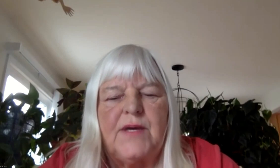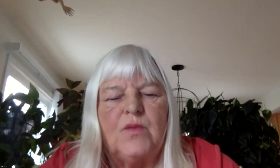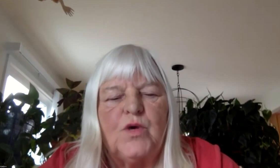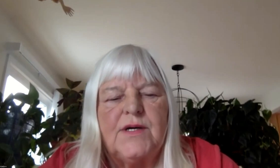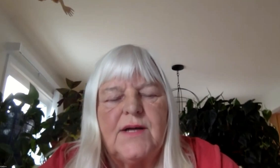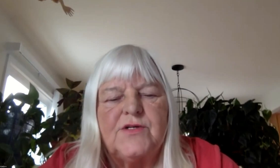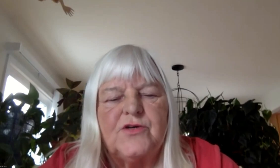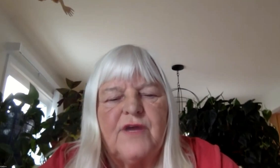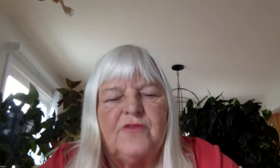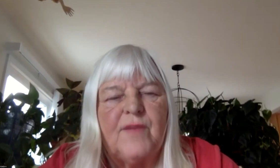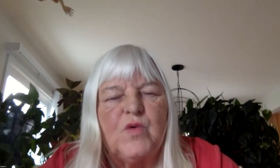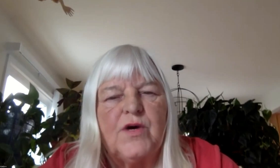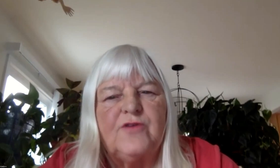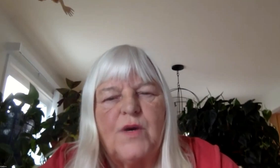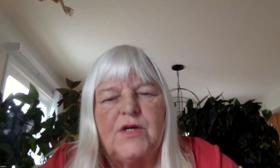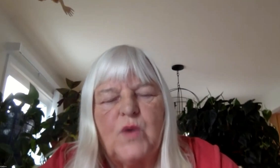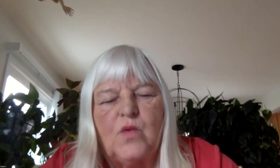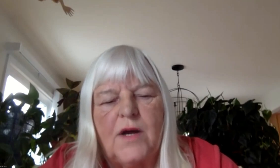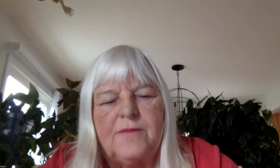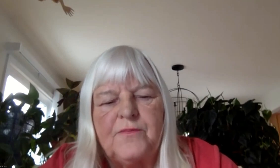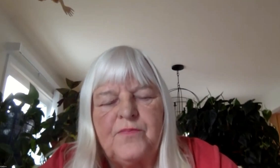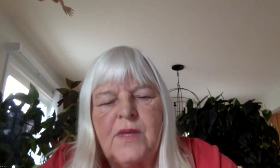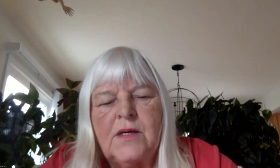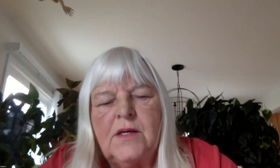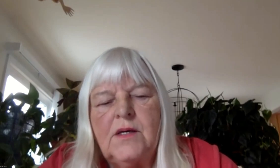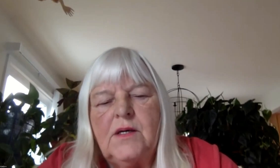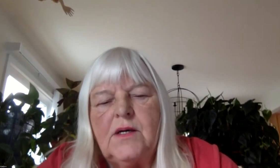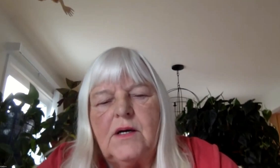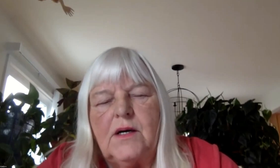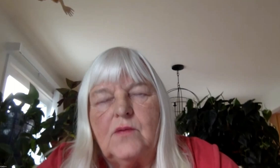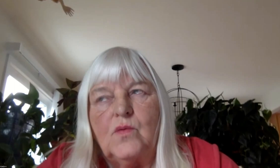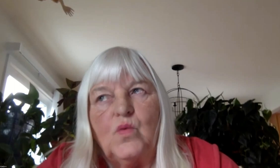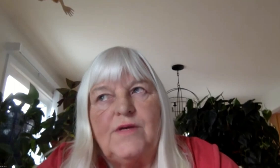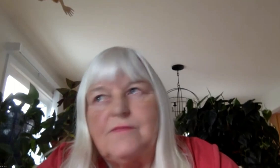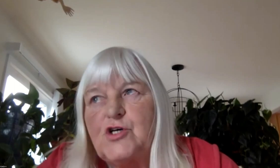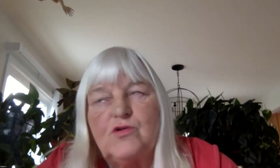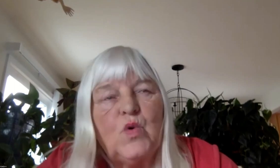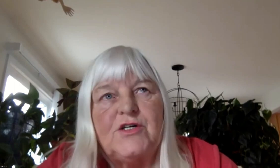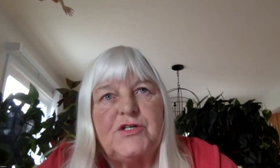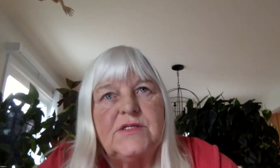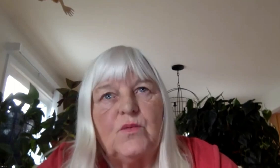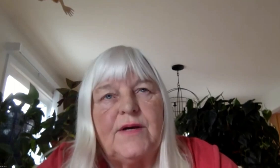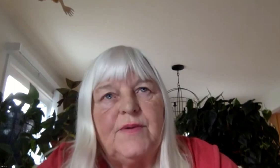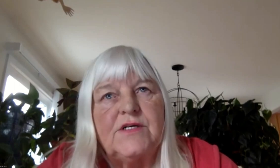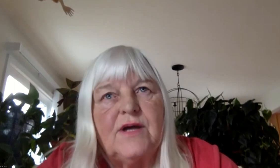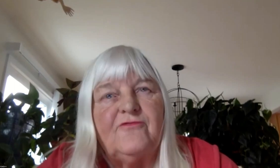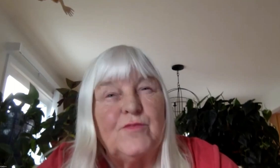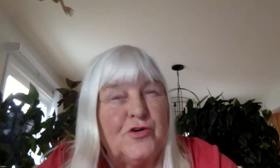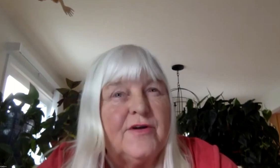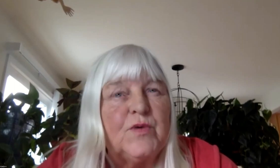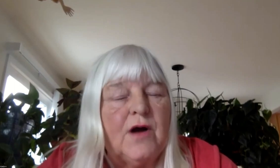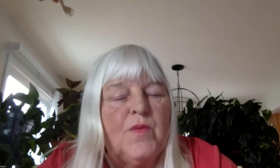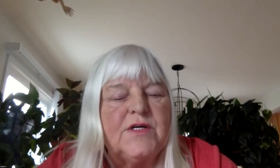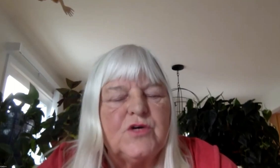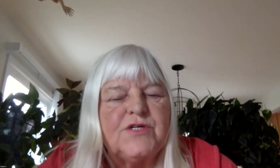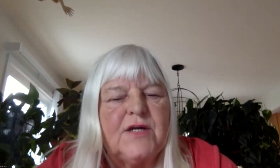Strike began working on this survey in February of 2021. We chose questions that we had been, from